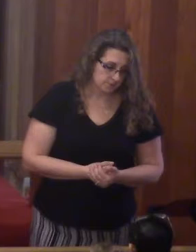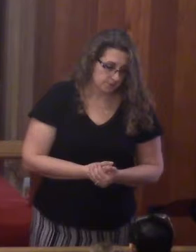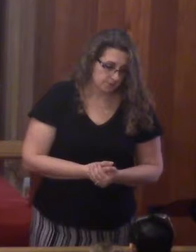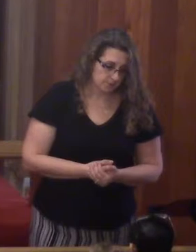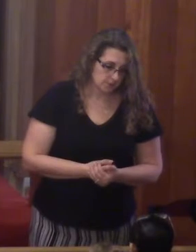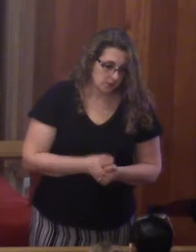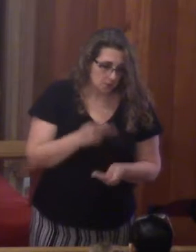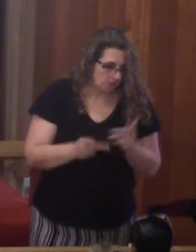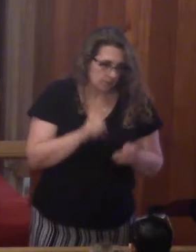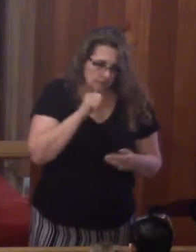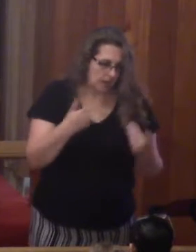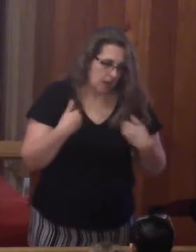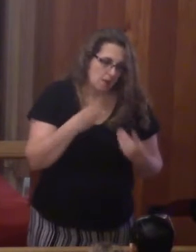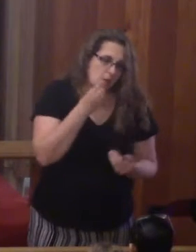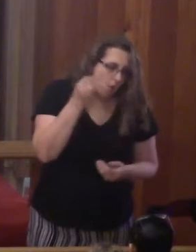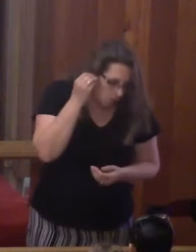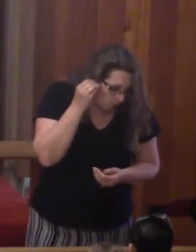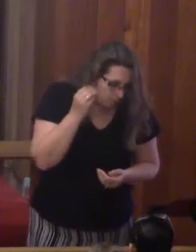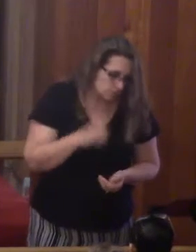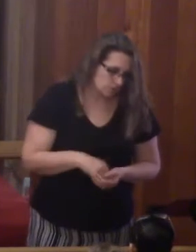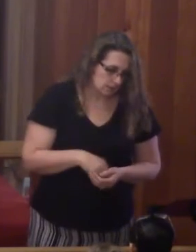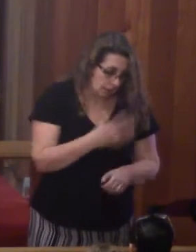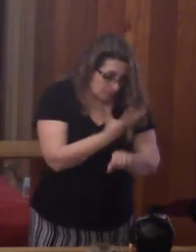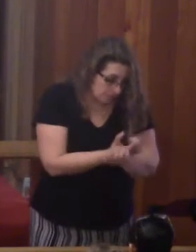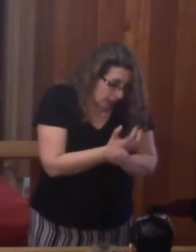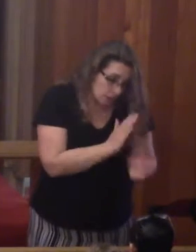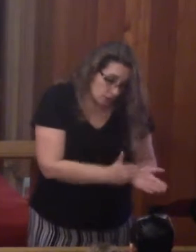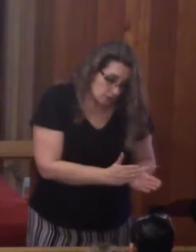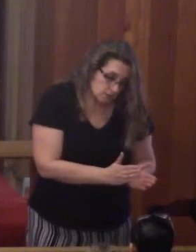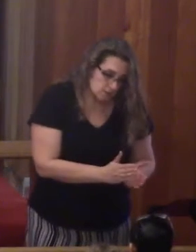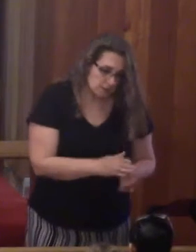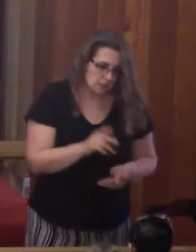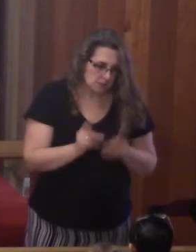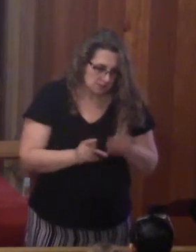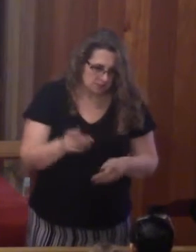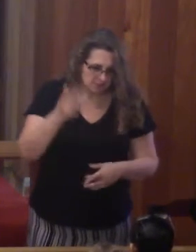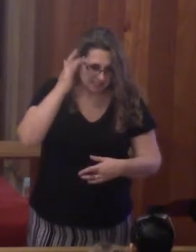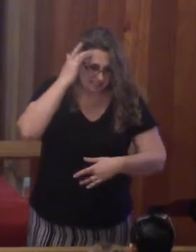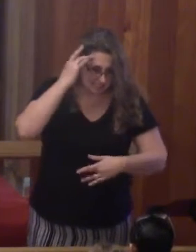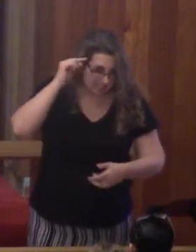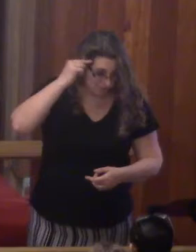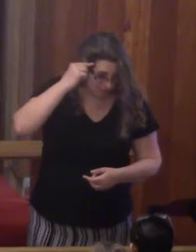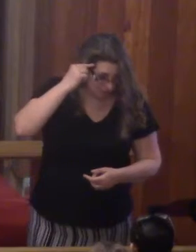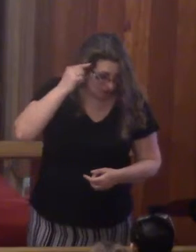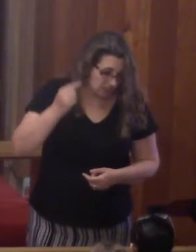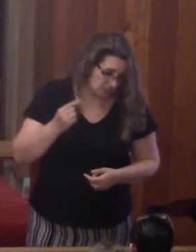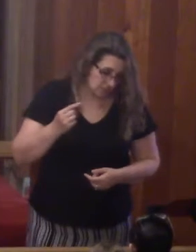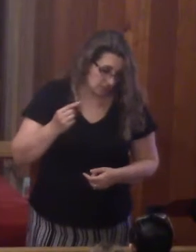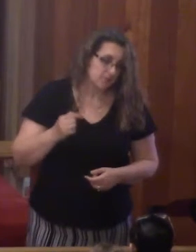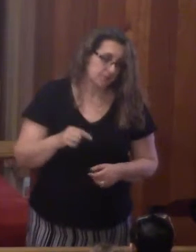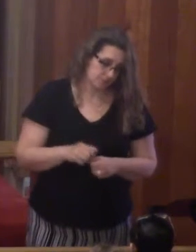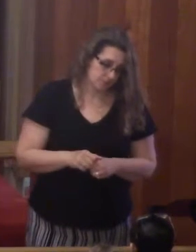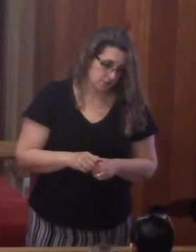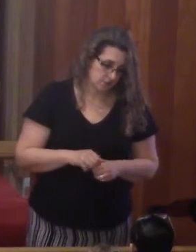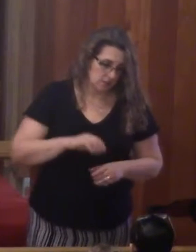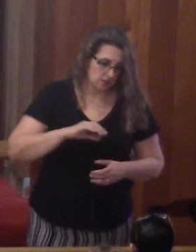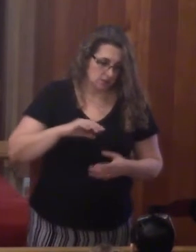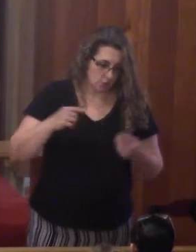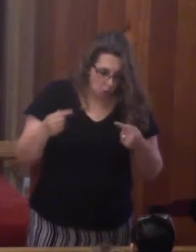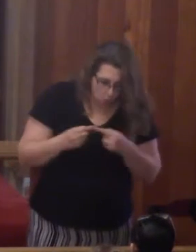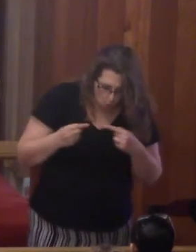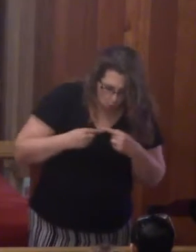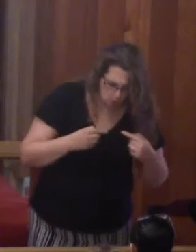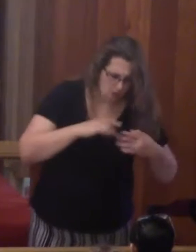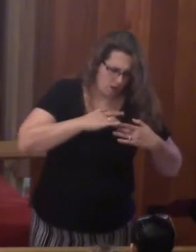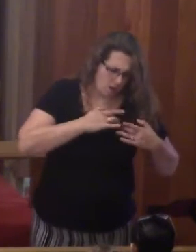the homeless, the mentally abused, physically abused, the emotionally